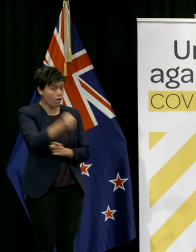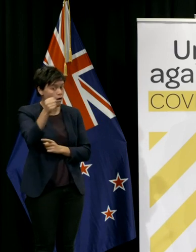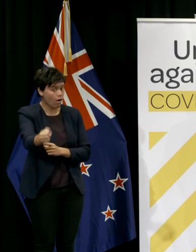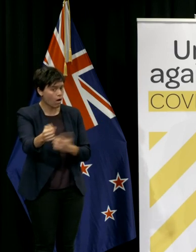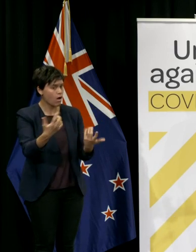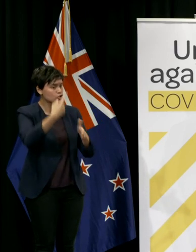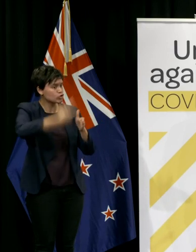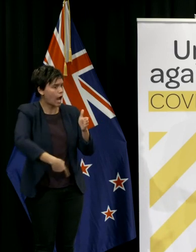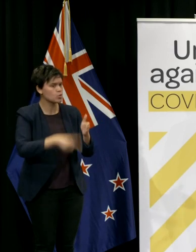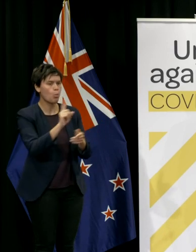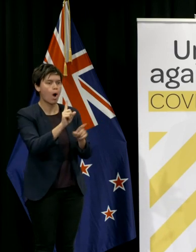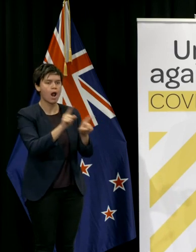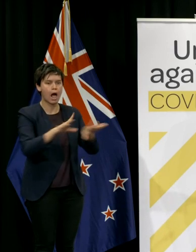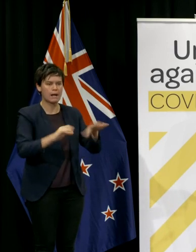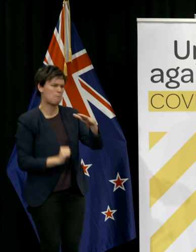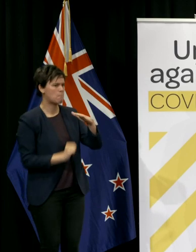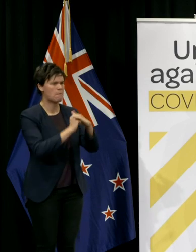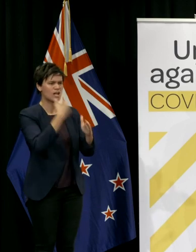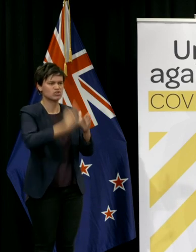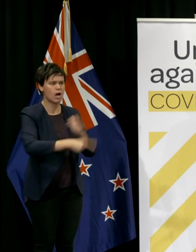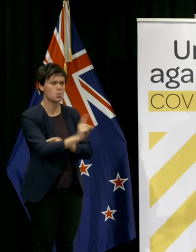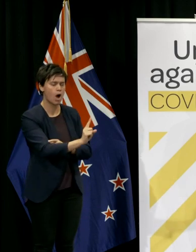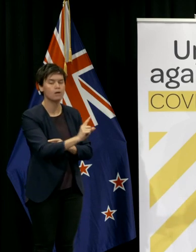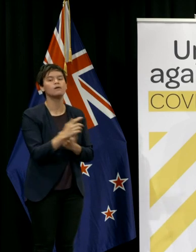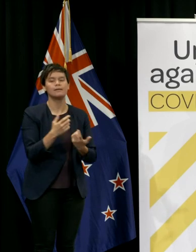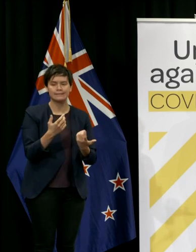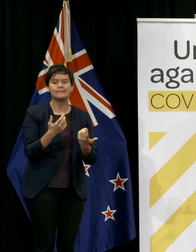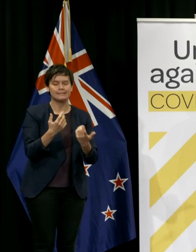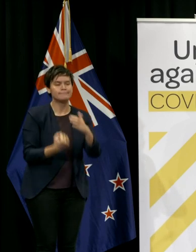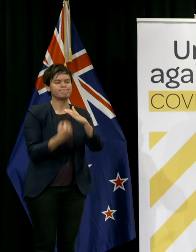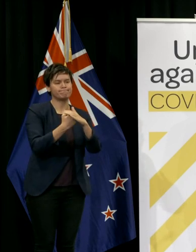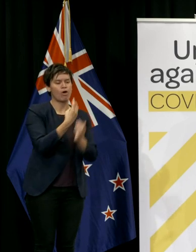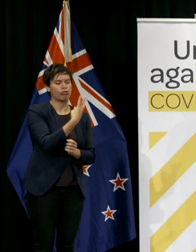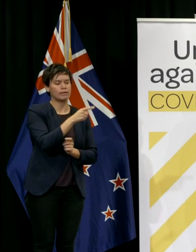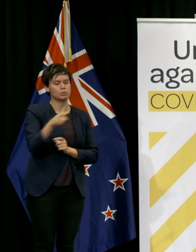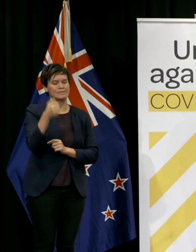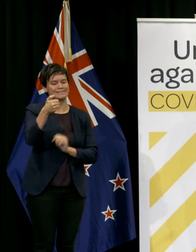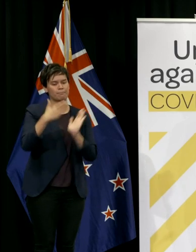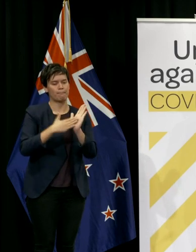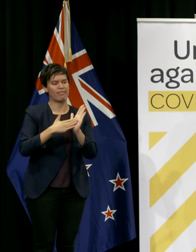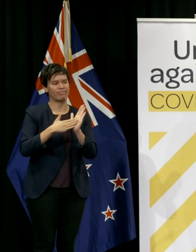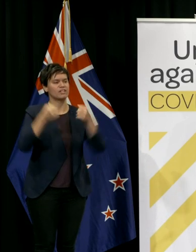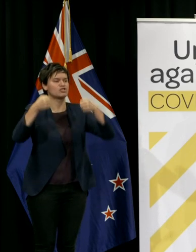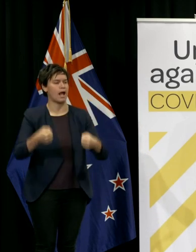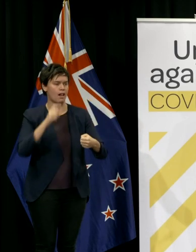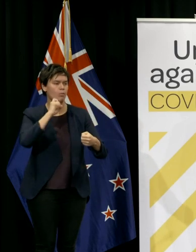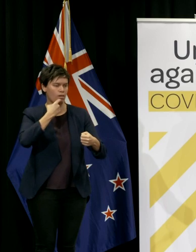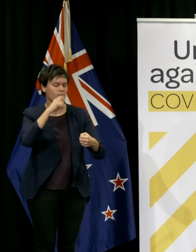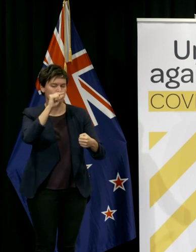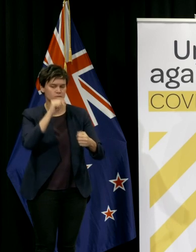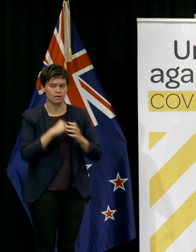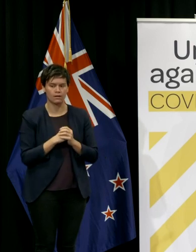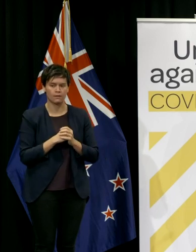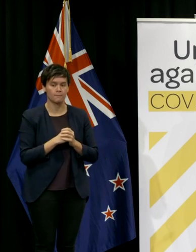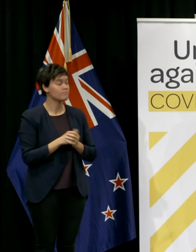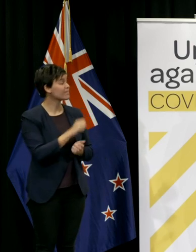obstructing police, for example. That's only 3 months or 6 months. Deadline for people to domestically travel